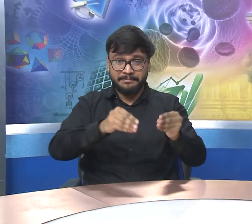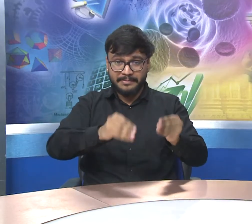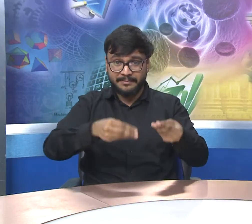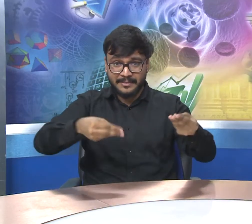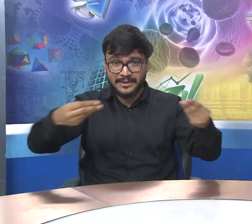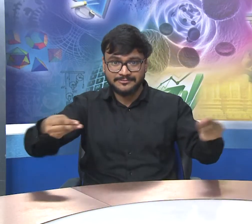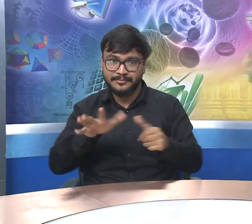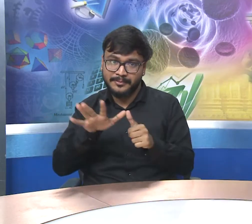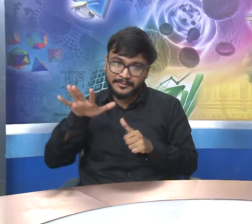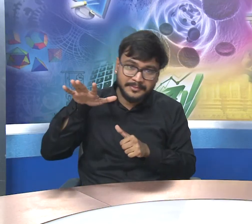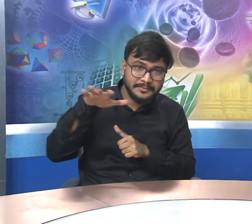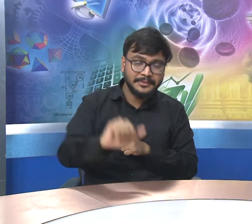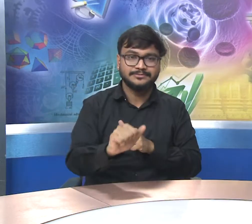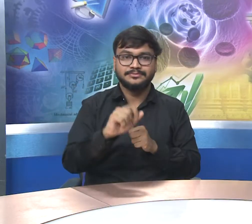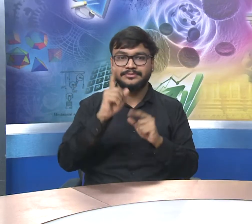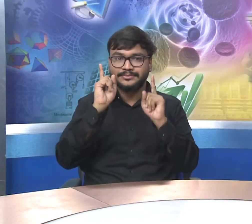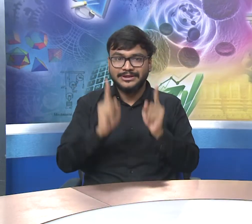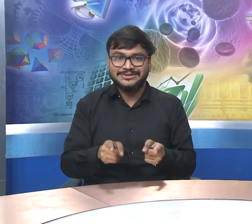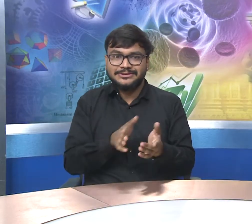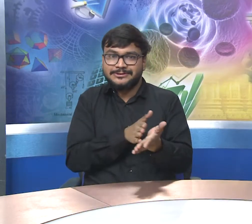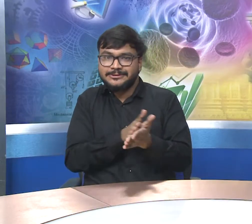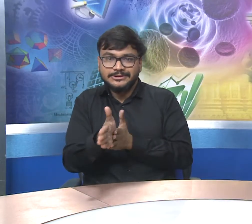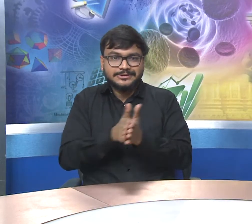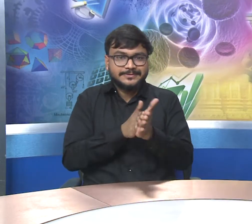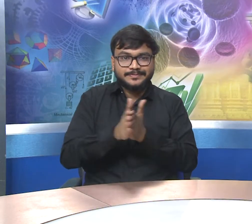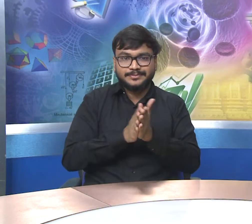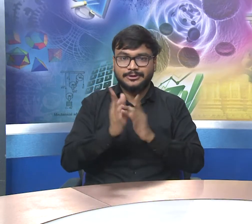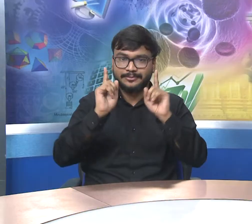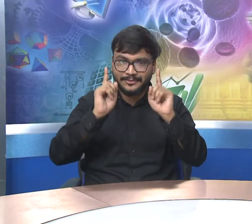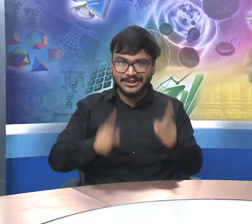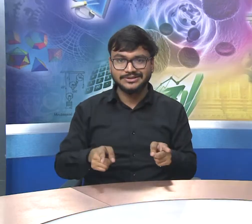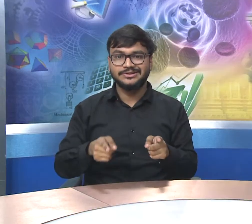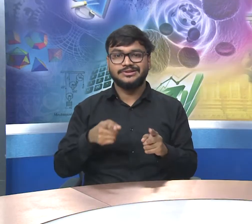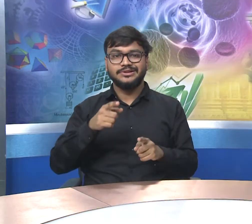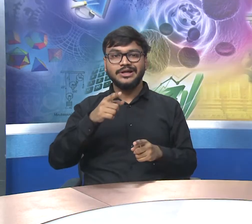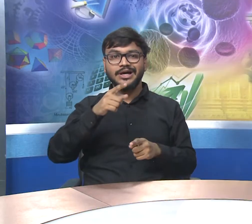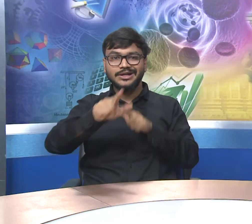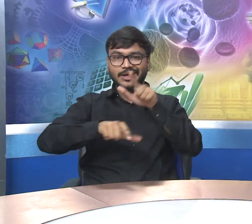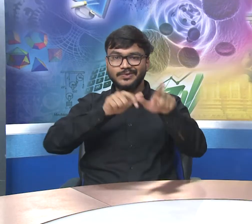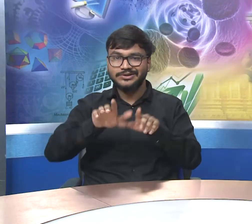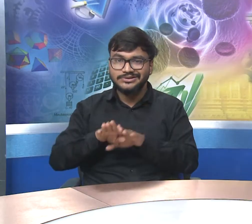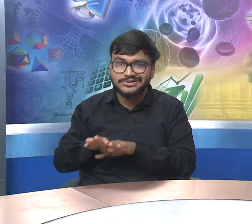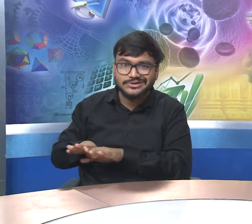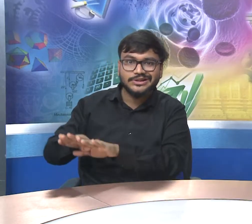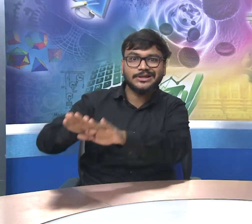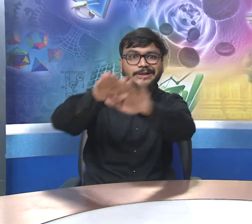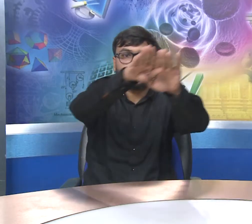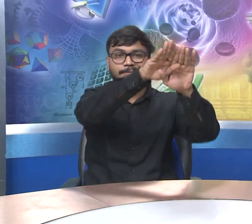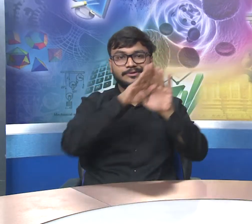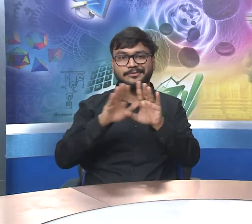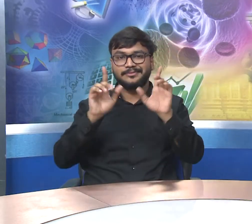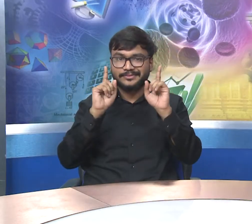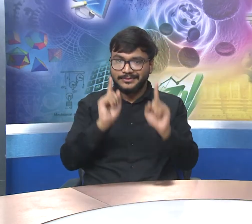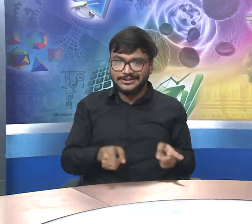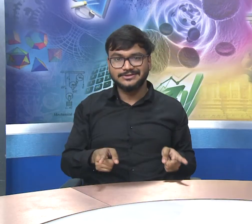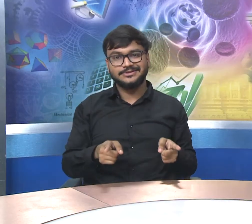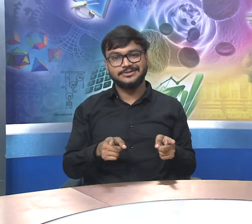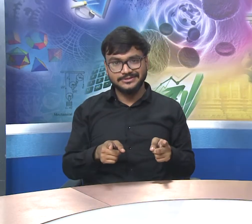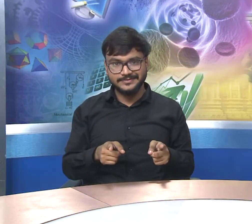The more popular the material is that people can access, the more motivated they will